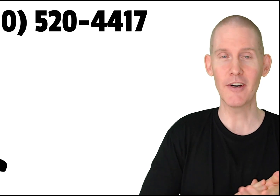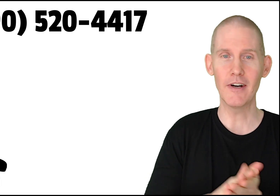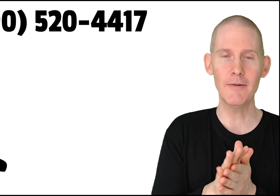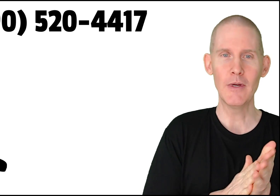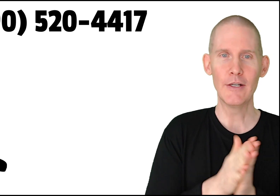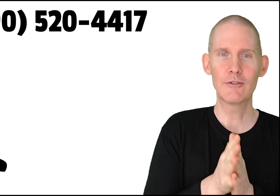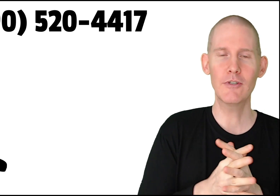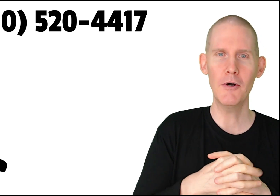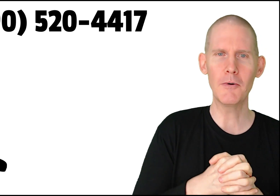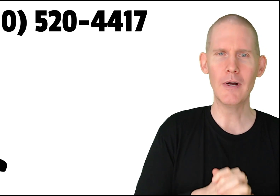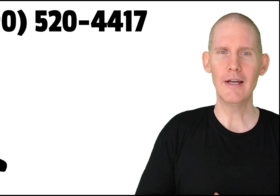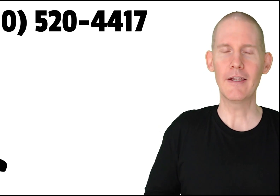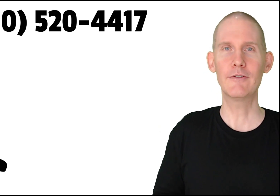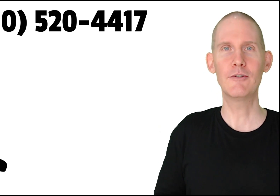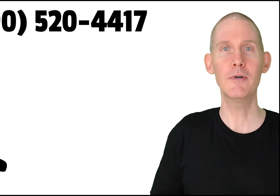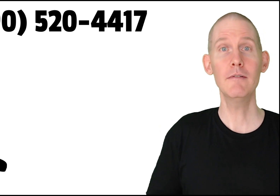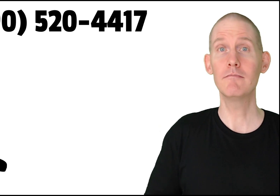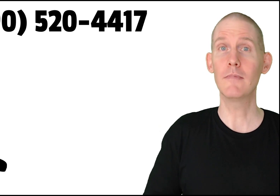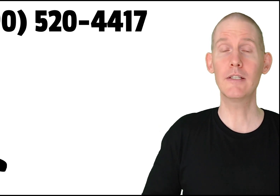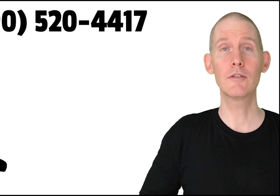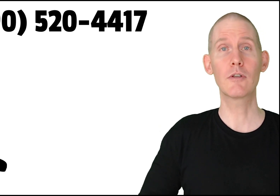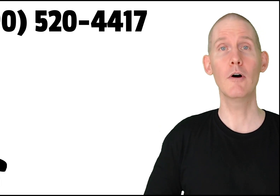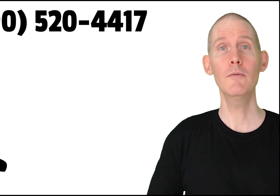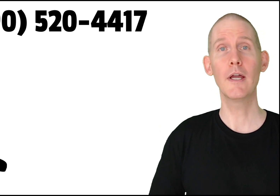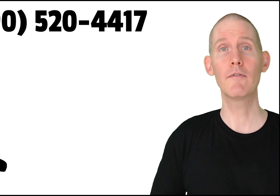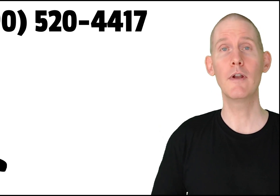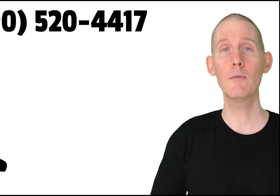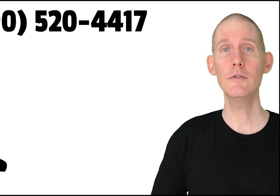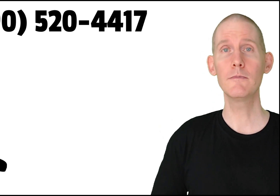right. So let's do it nice and slow. We have the numbers.